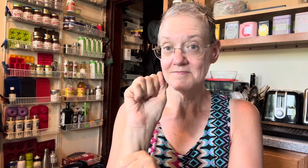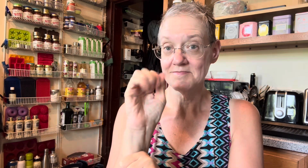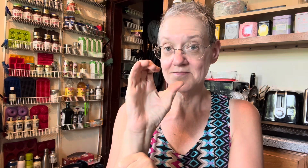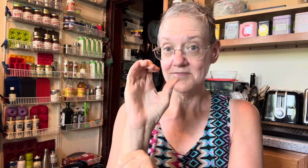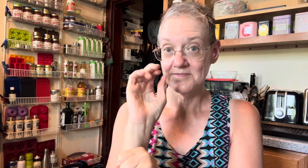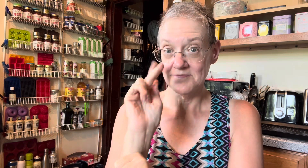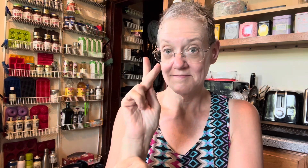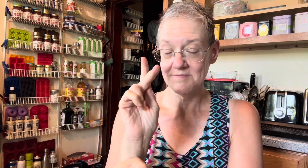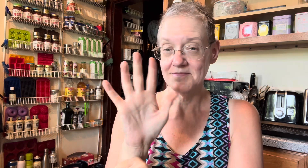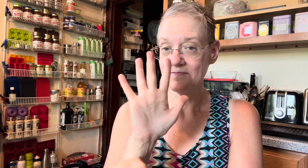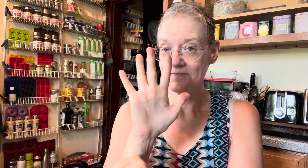snack